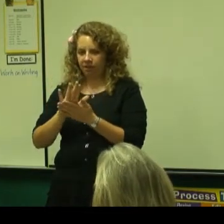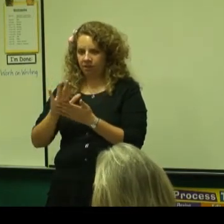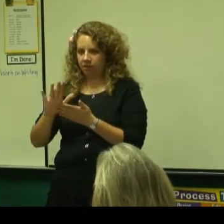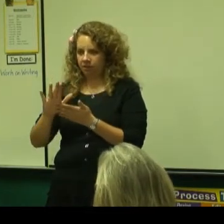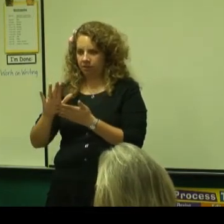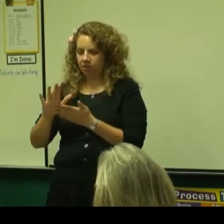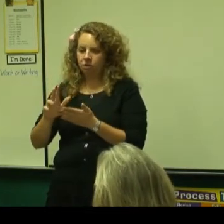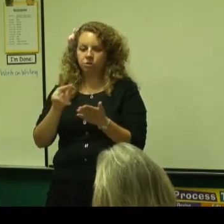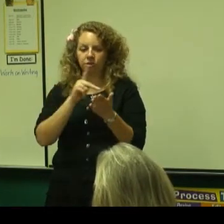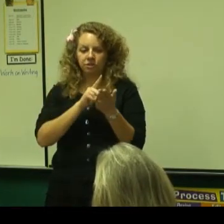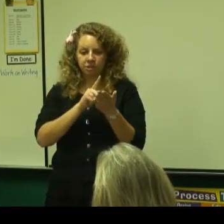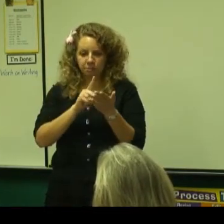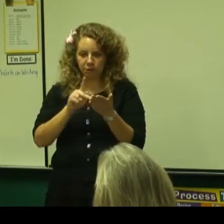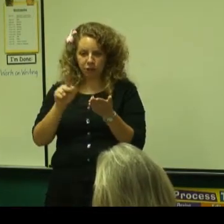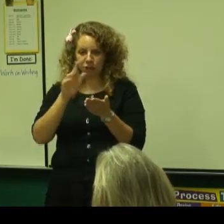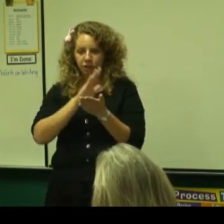hand. So this is pure.